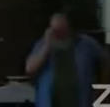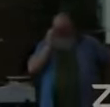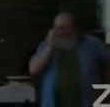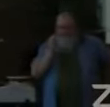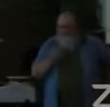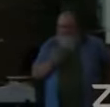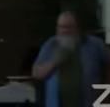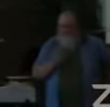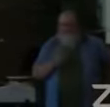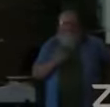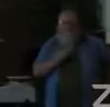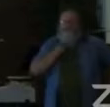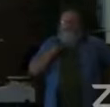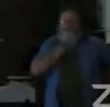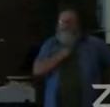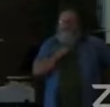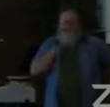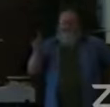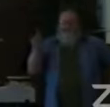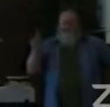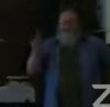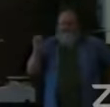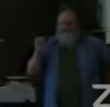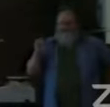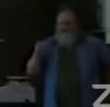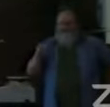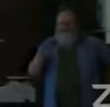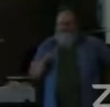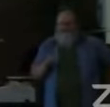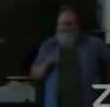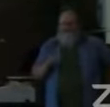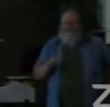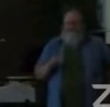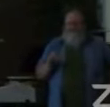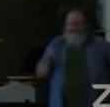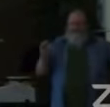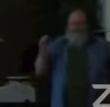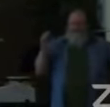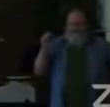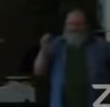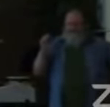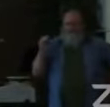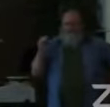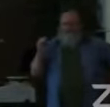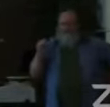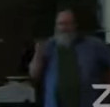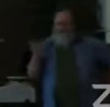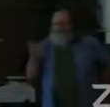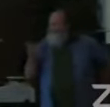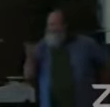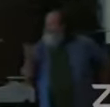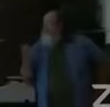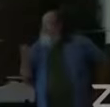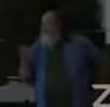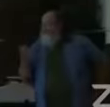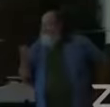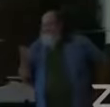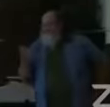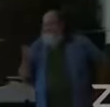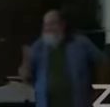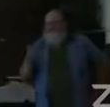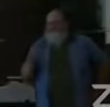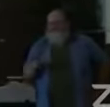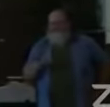Pastor Ken is an optimist? Anybody know this? What did the optimist say when he fell off the cliff? So far, so